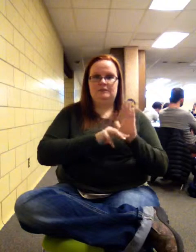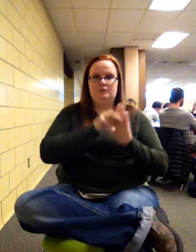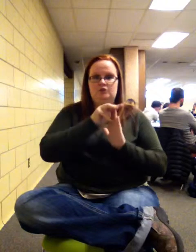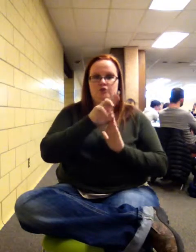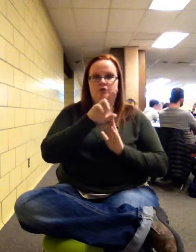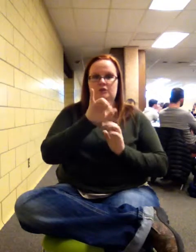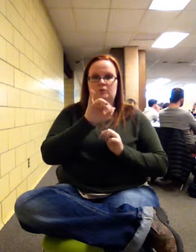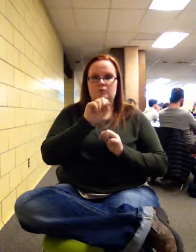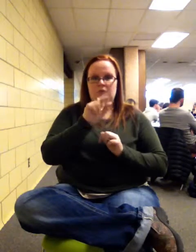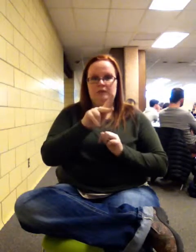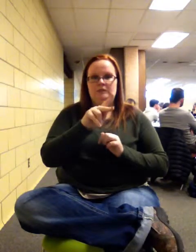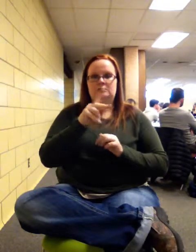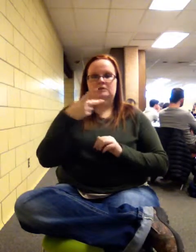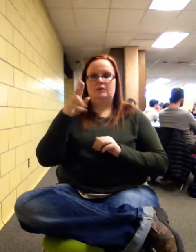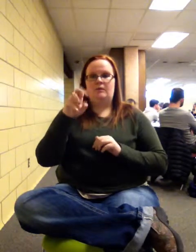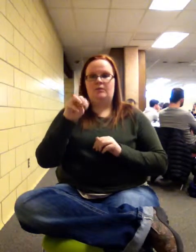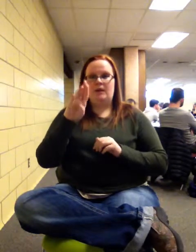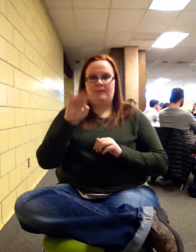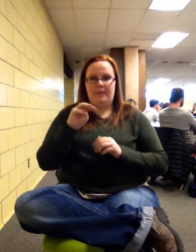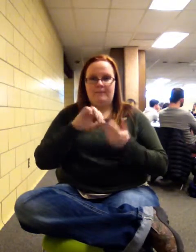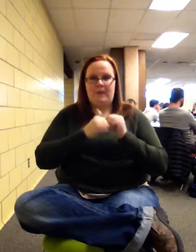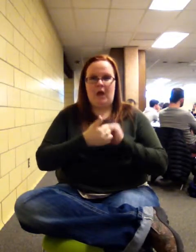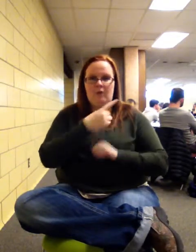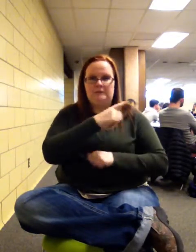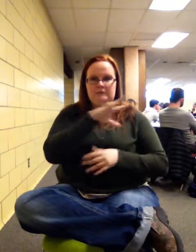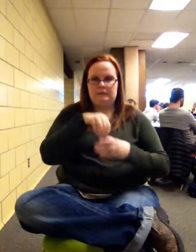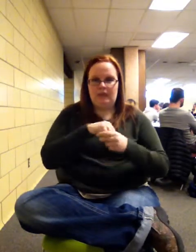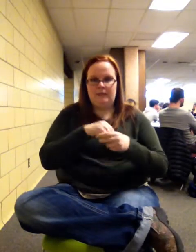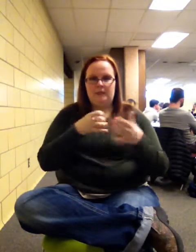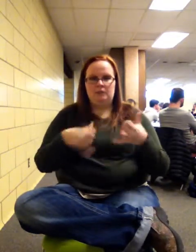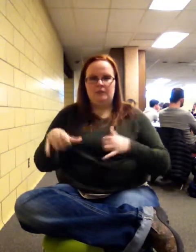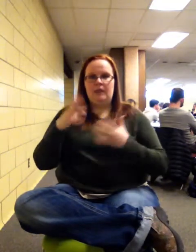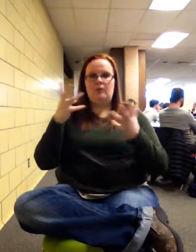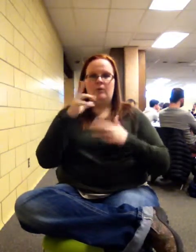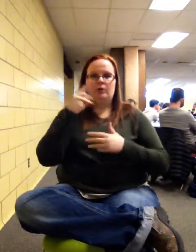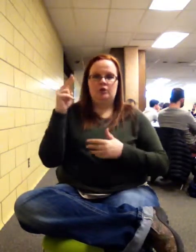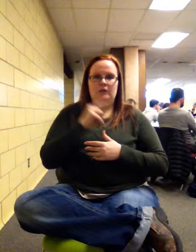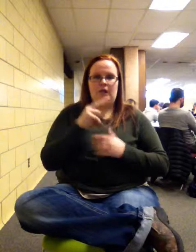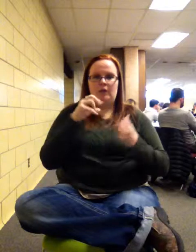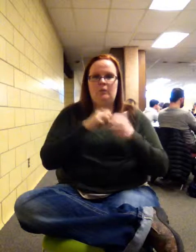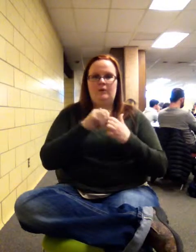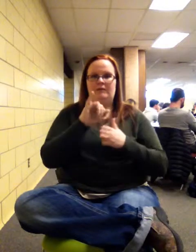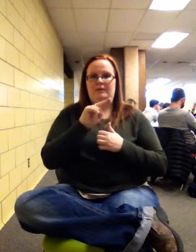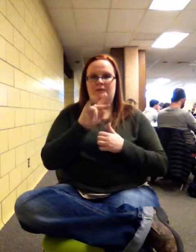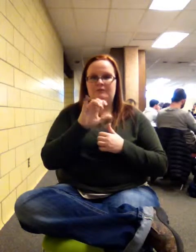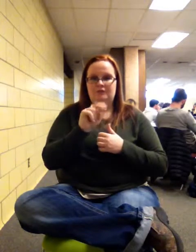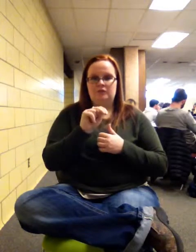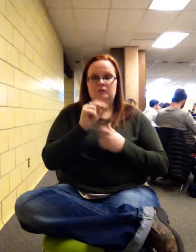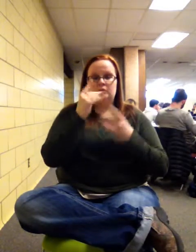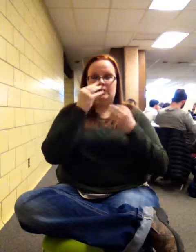already talked about how all of this is starting to come into play and what we're looking at with inflation. So let's think about it first from the standpoint